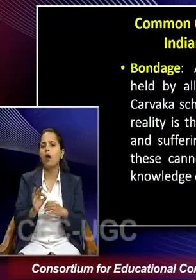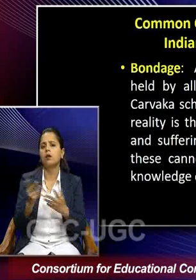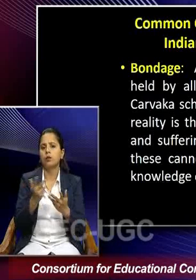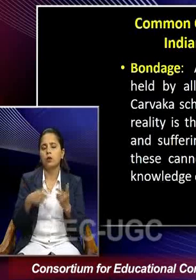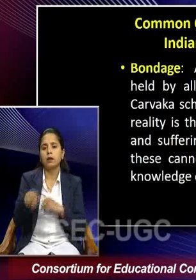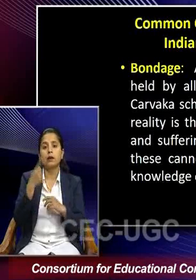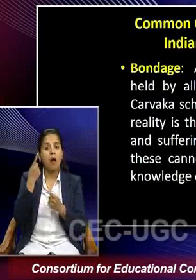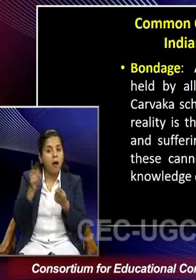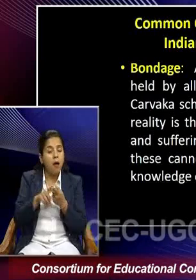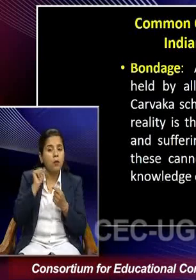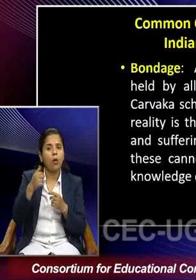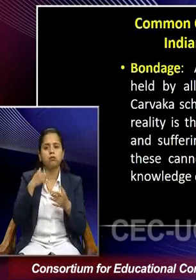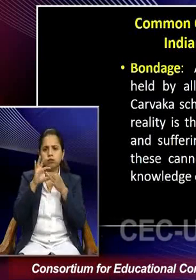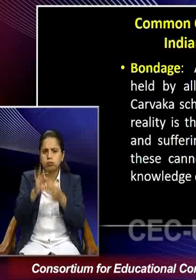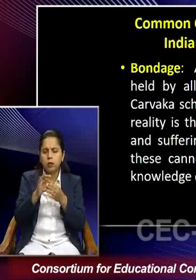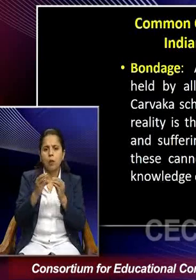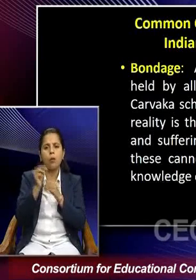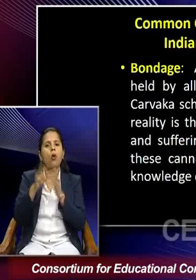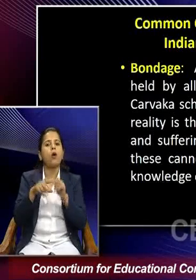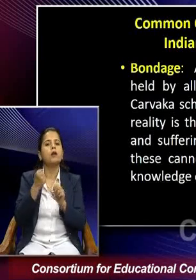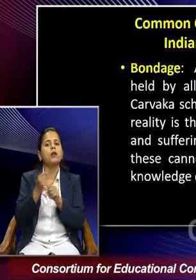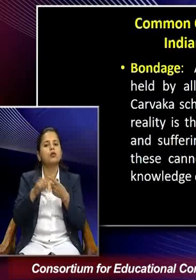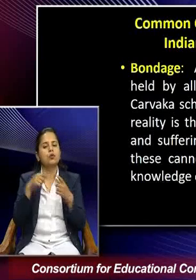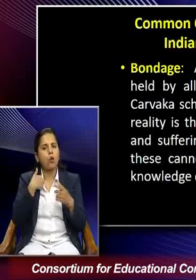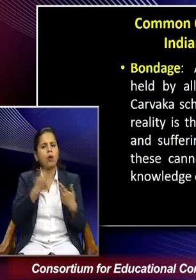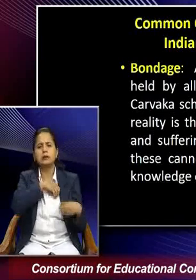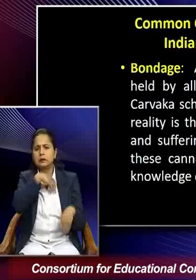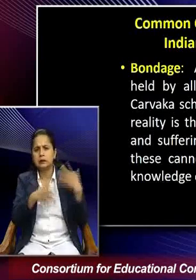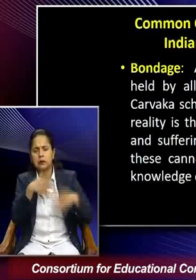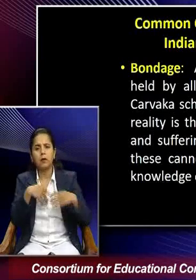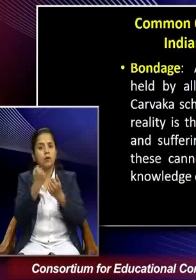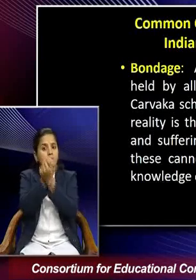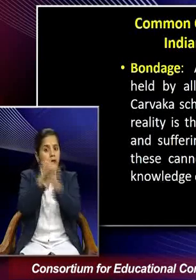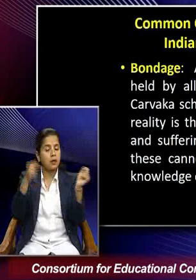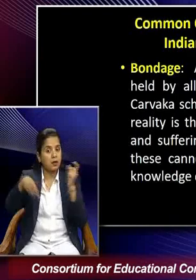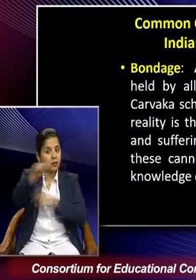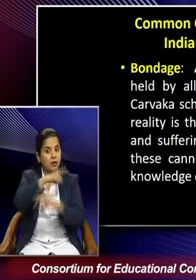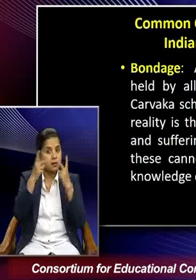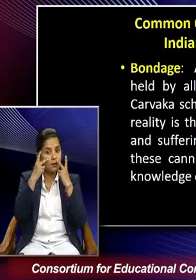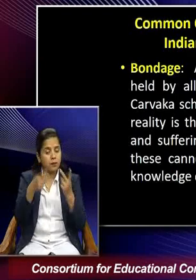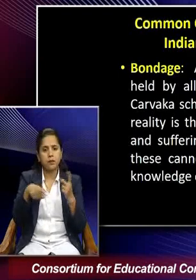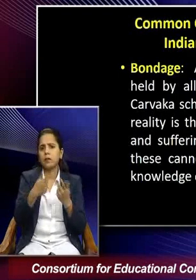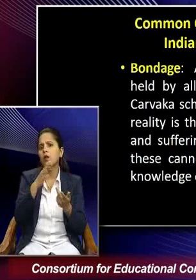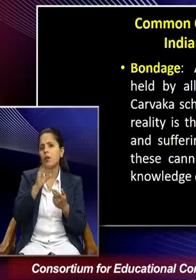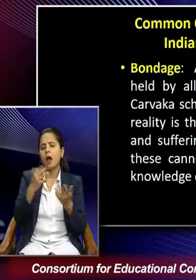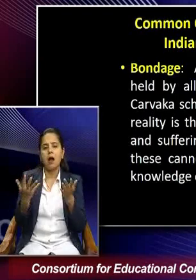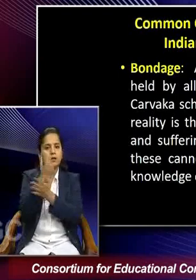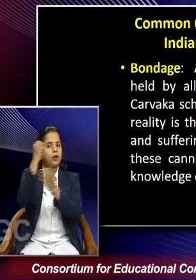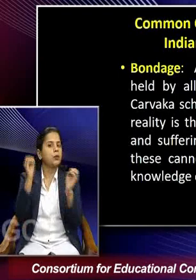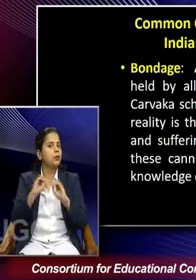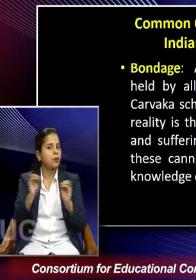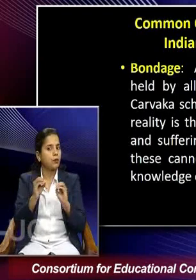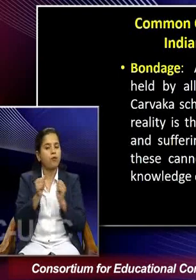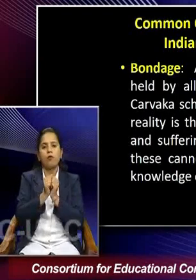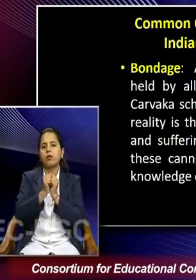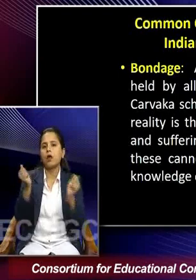the cause of our bondage and suffering, and liberation from these cannot be achieved without